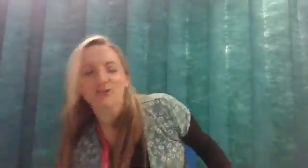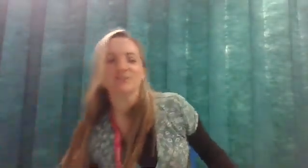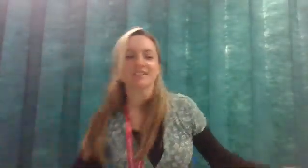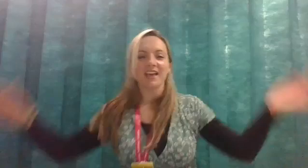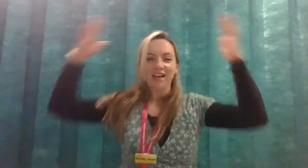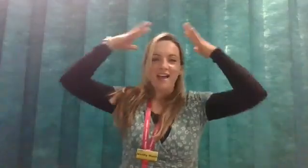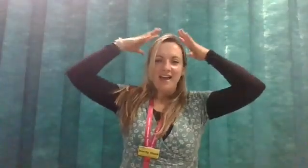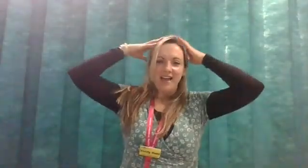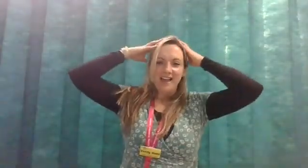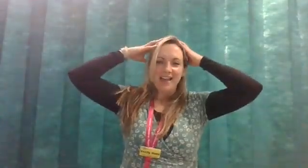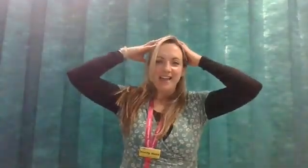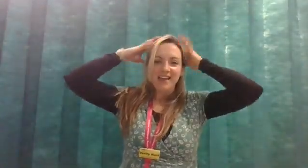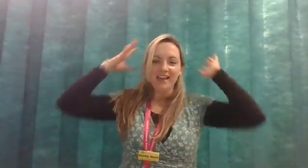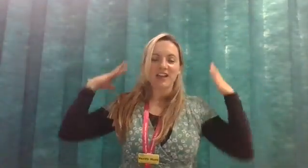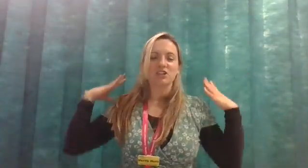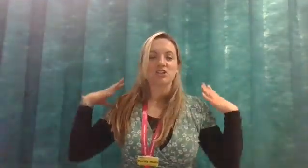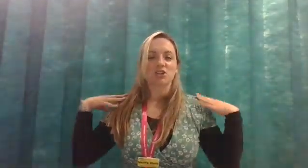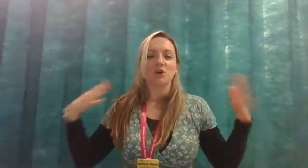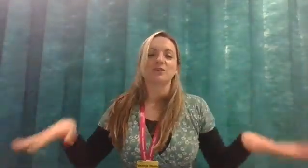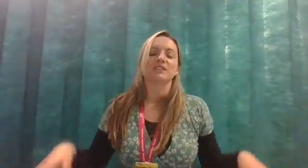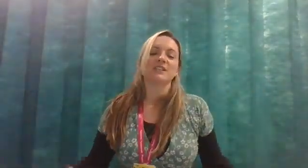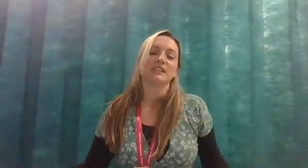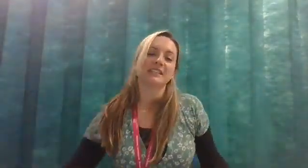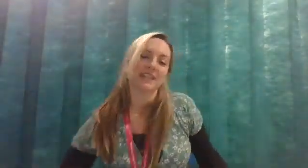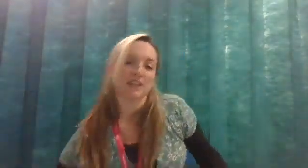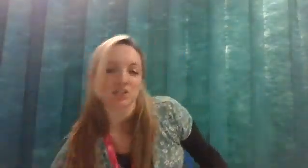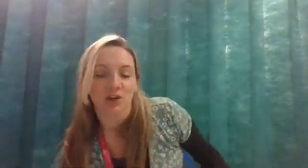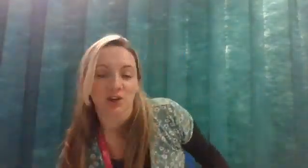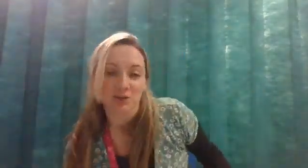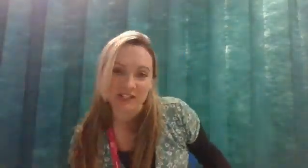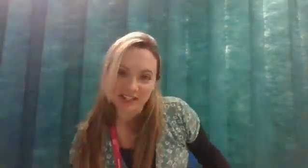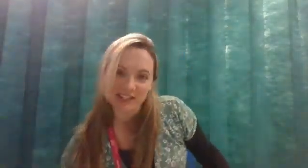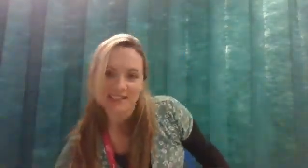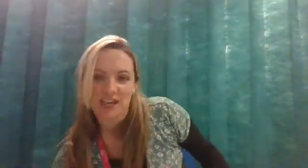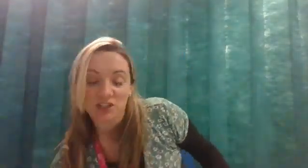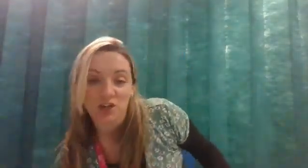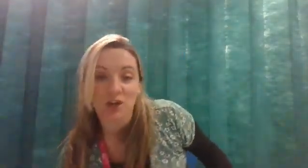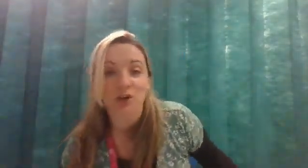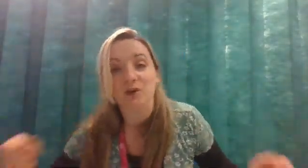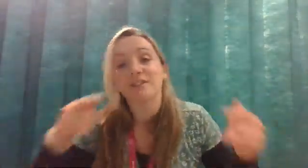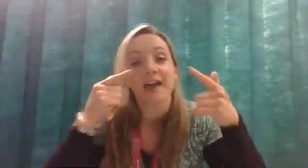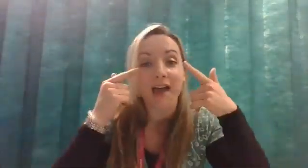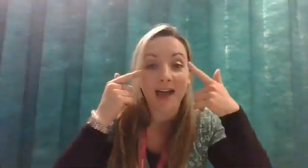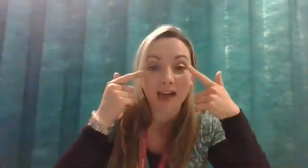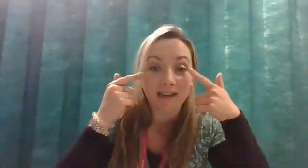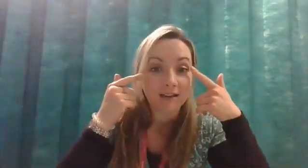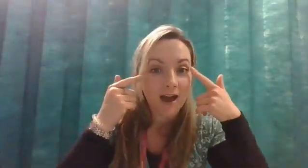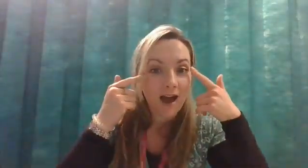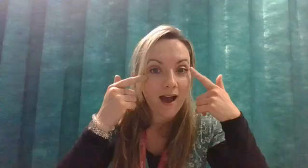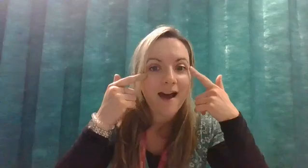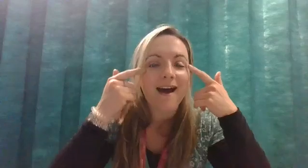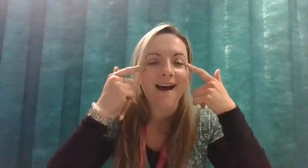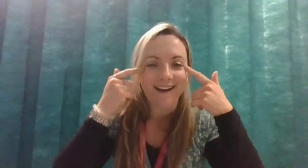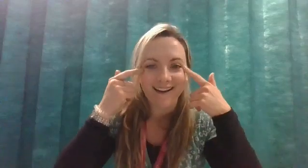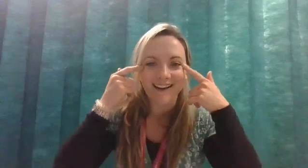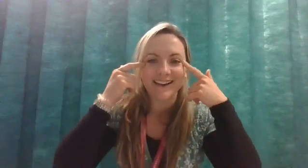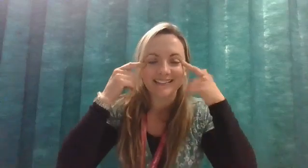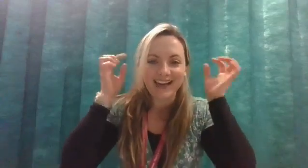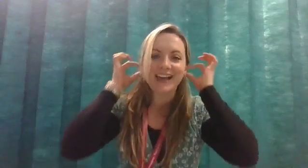toes. Head, shoulders, knees and toes, knees and toes, and eyes